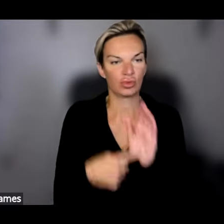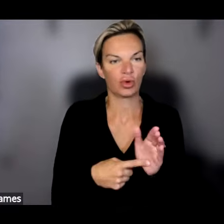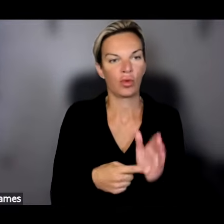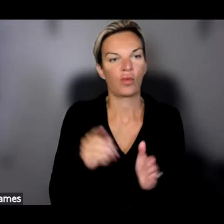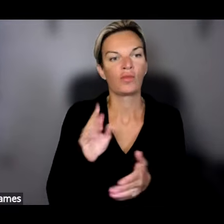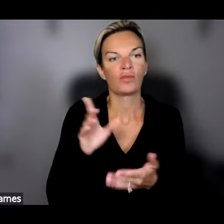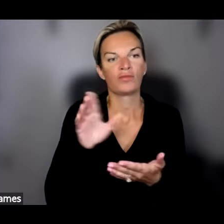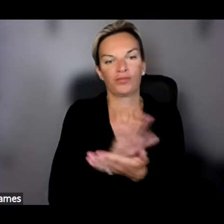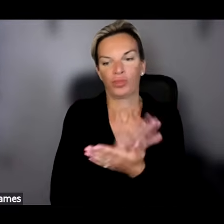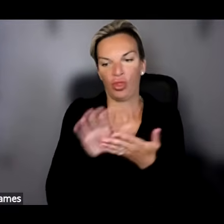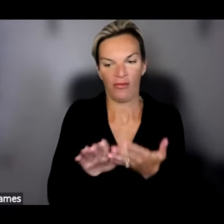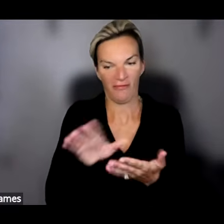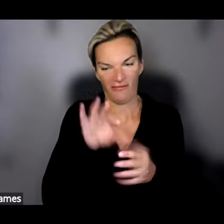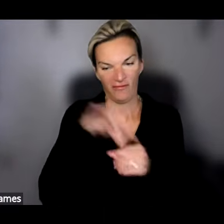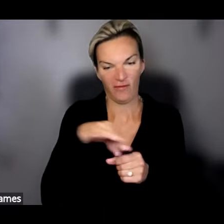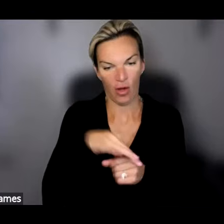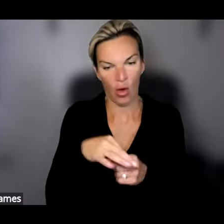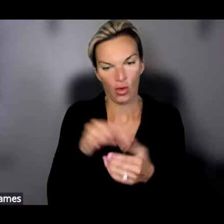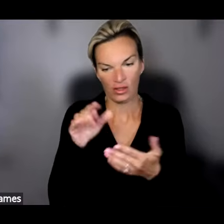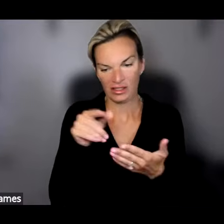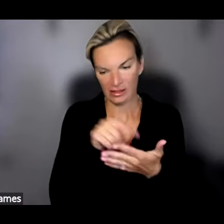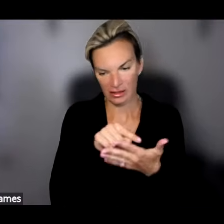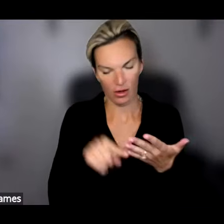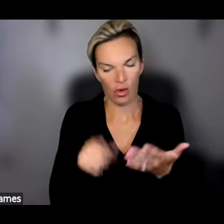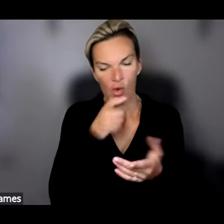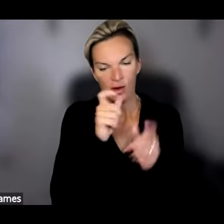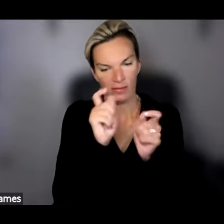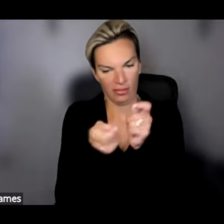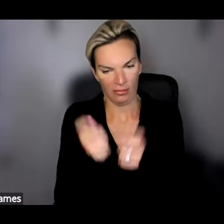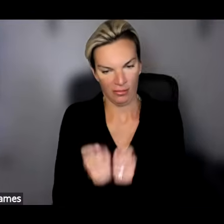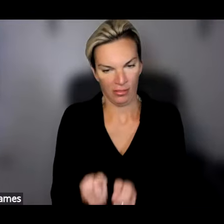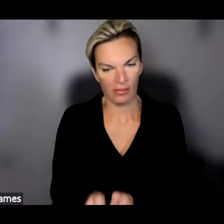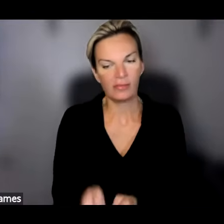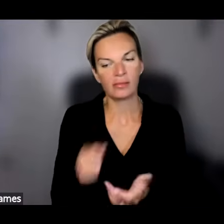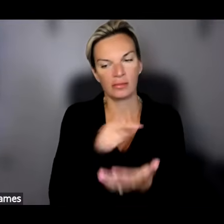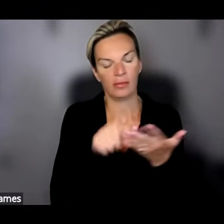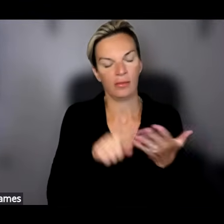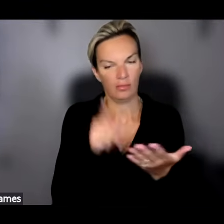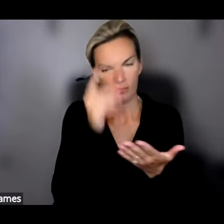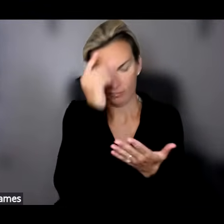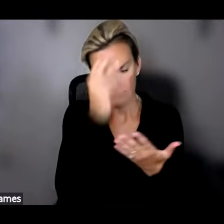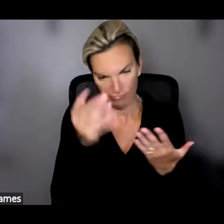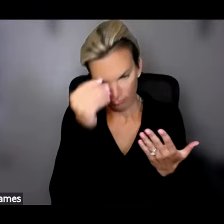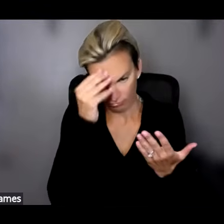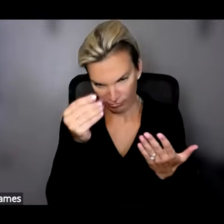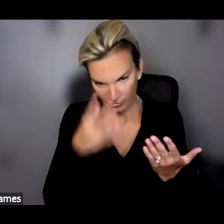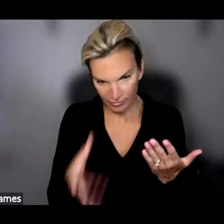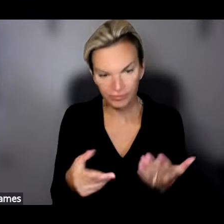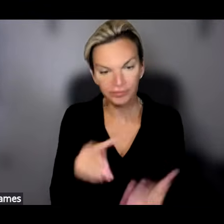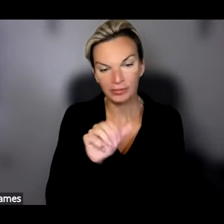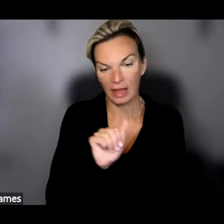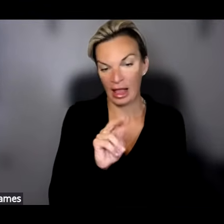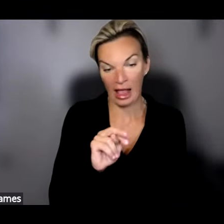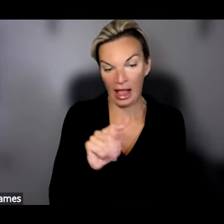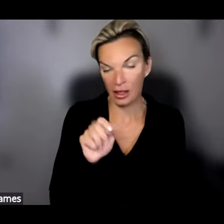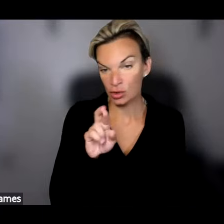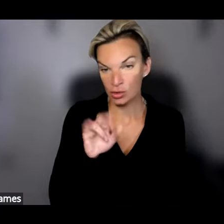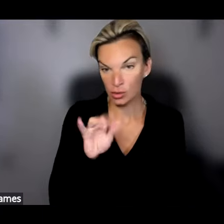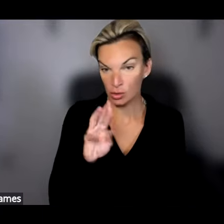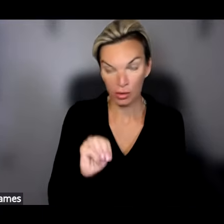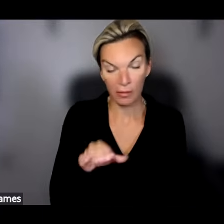happens next. If Antrim County voters read this statement and disagree, they don't have to sign this